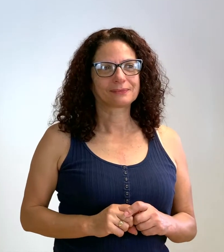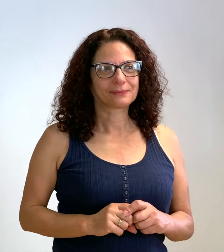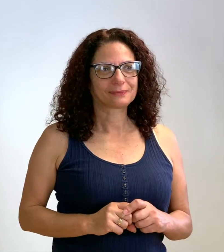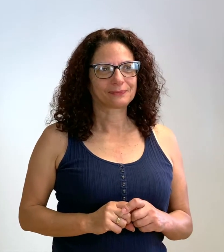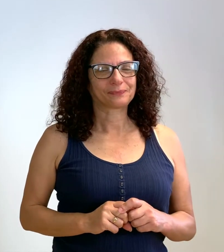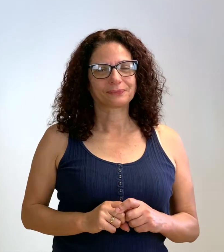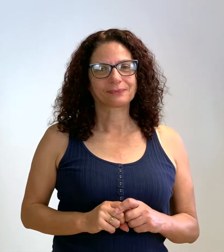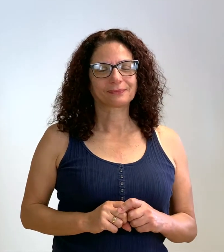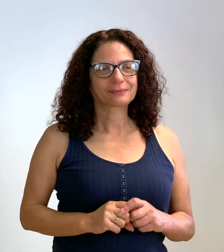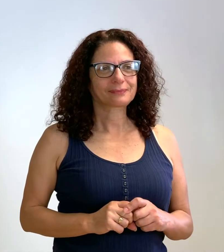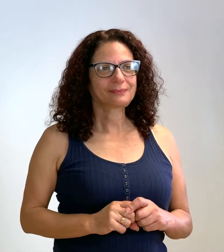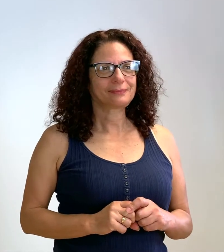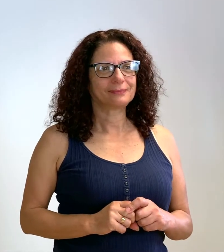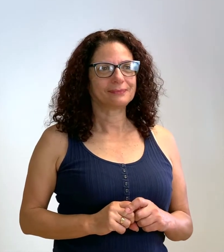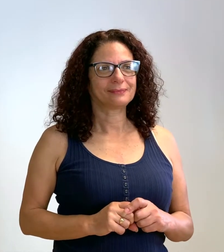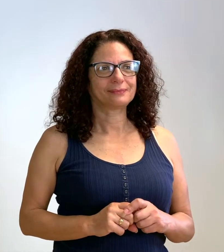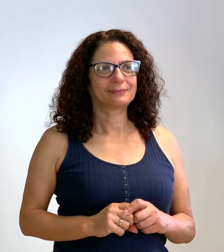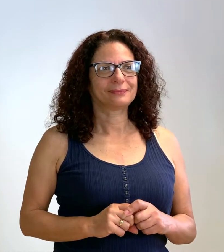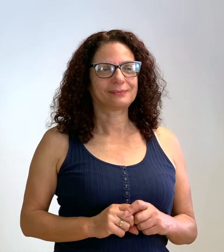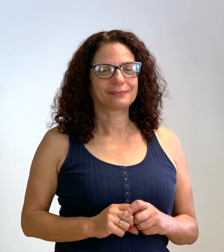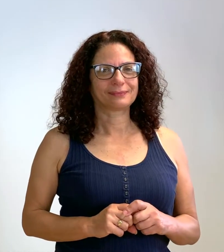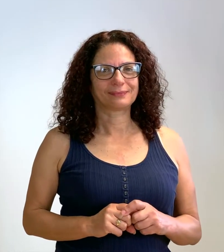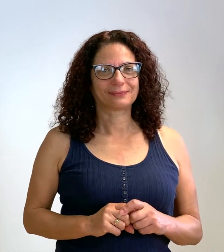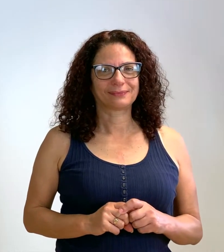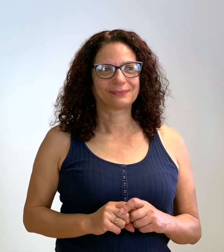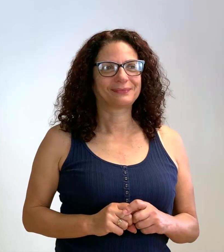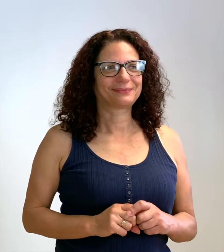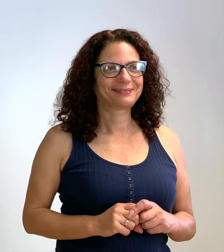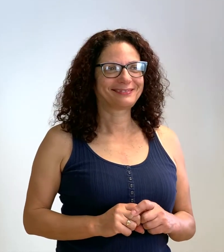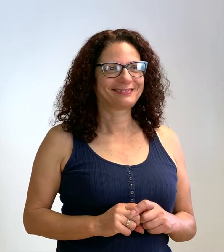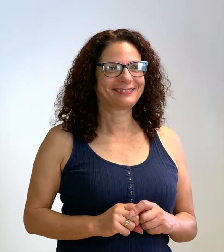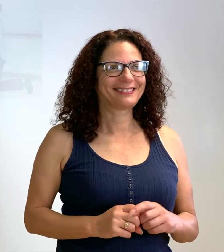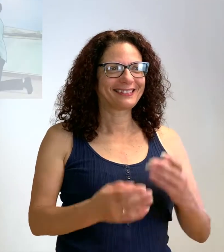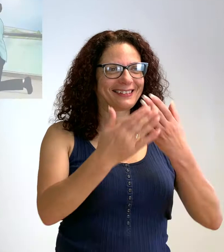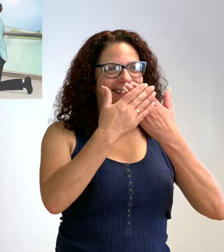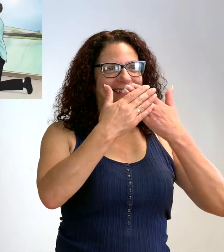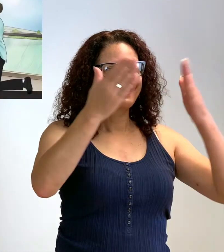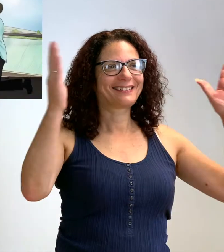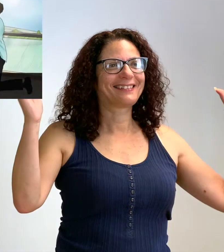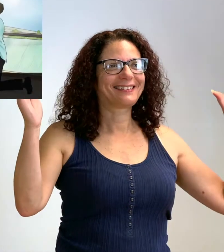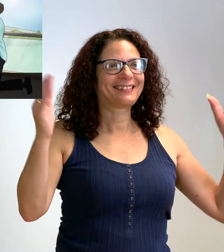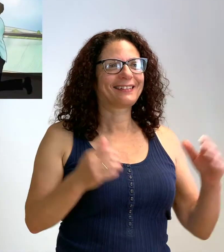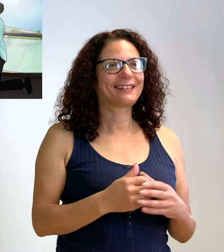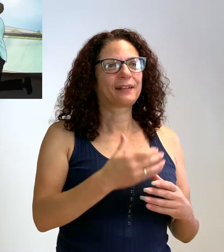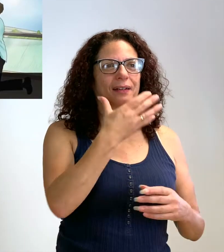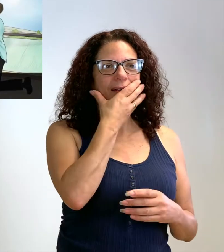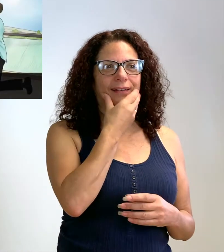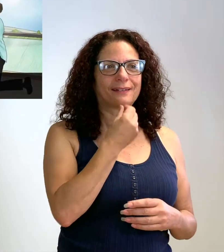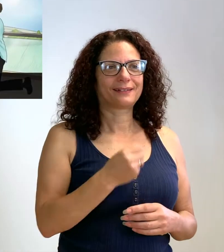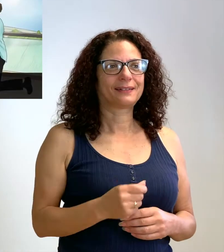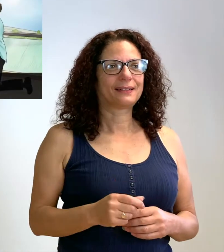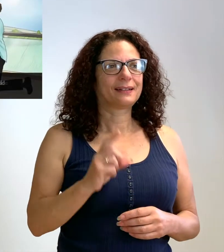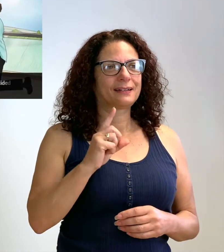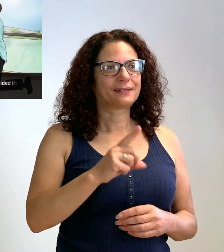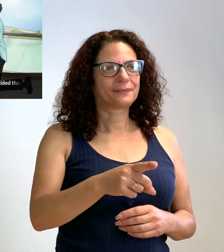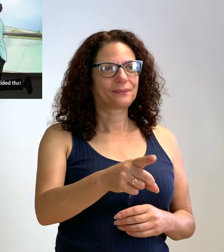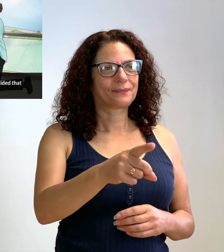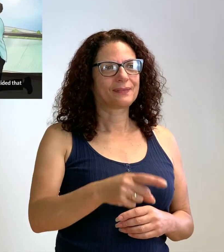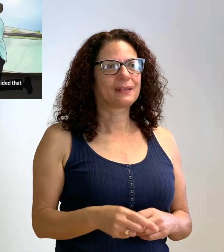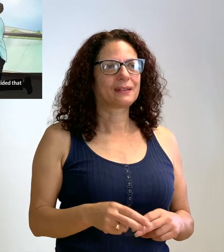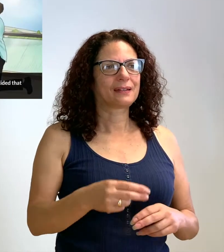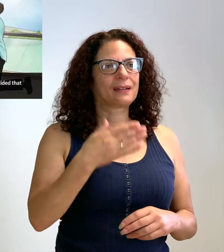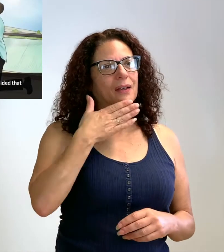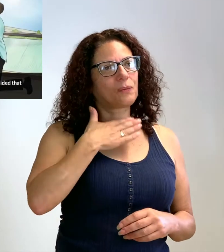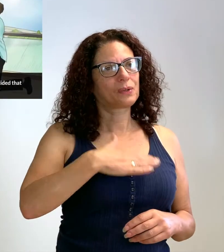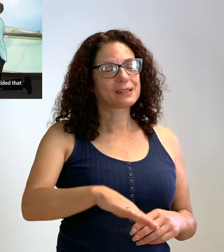Hi, everyone. Sit back, relax, and listen. One day, a young man decided that